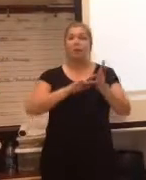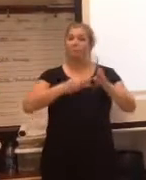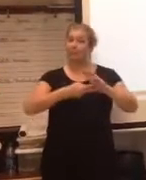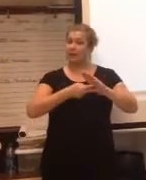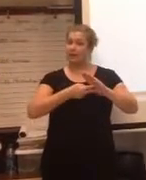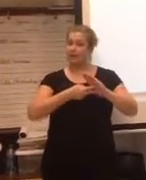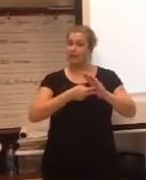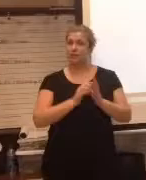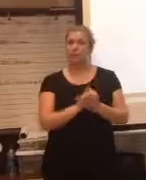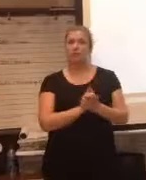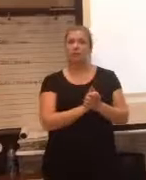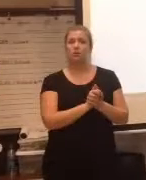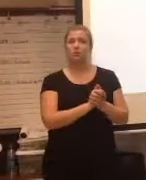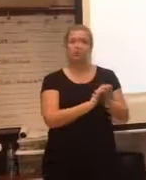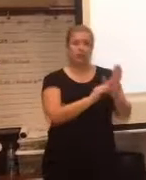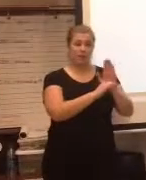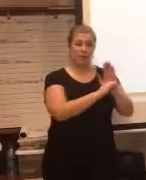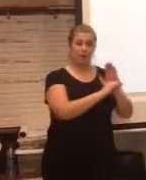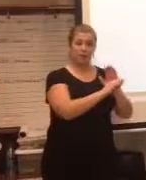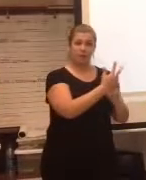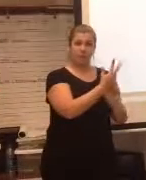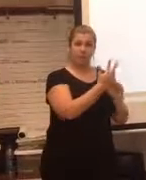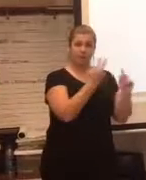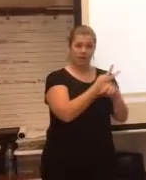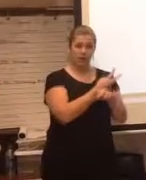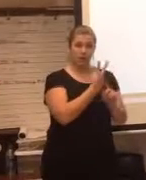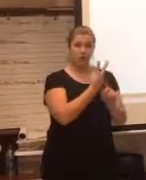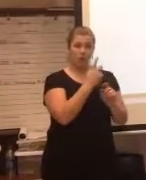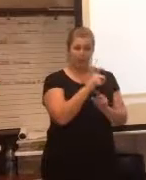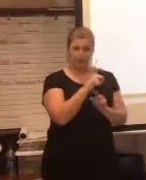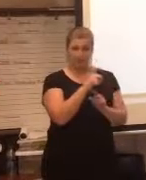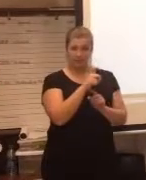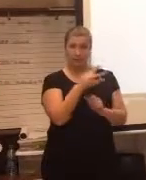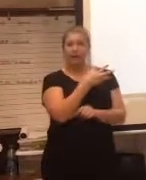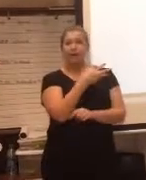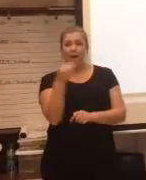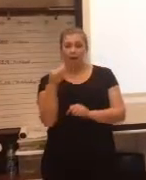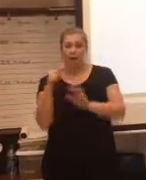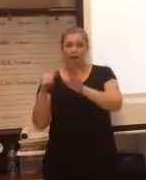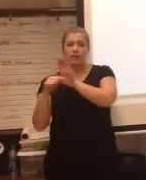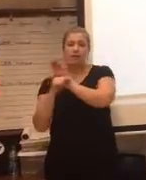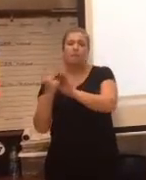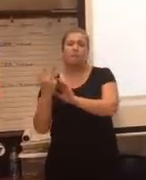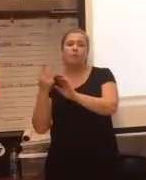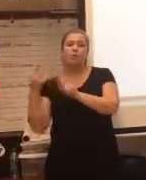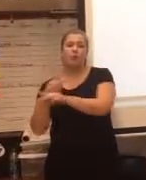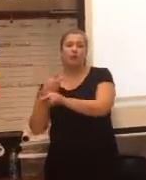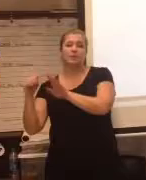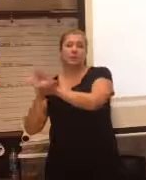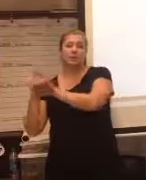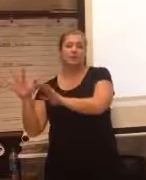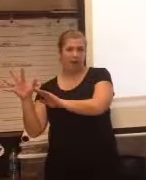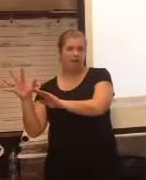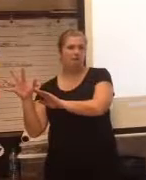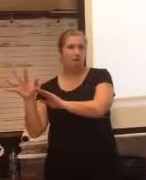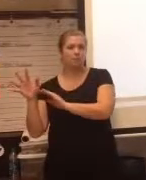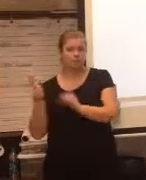are multiplying negative 3 times 2x and negative 3 times negative